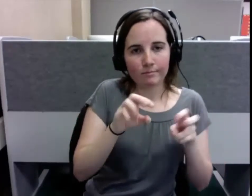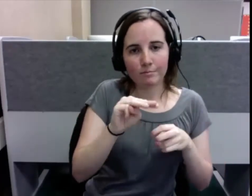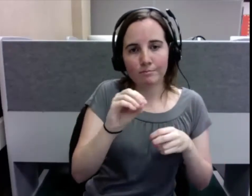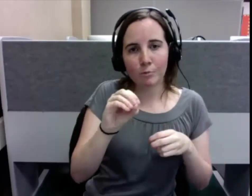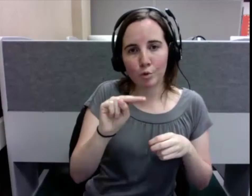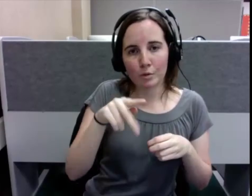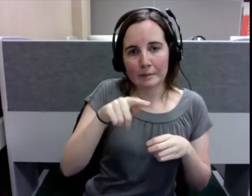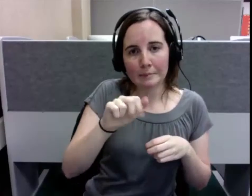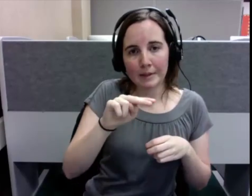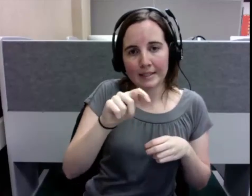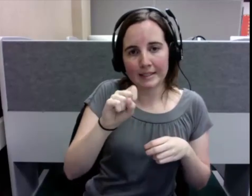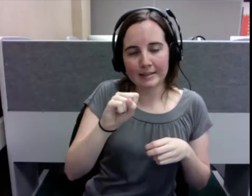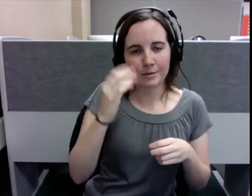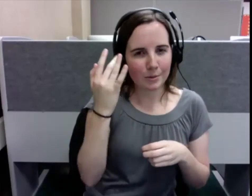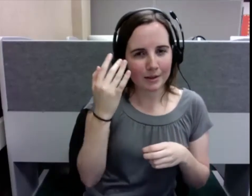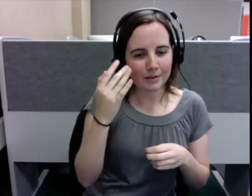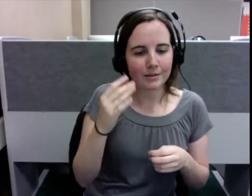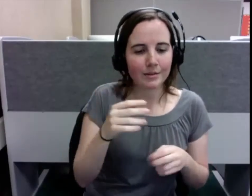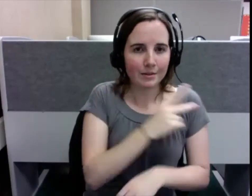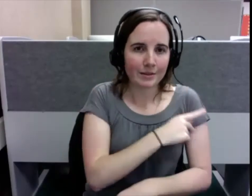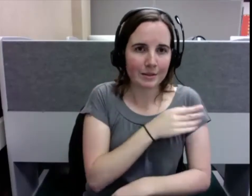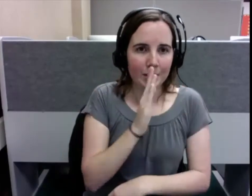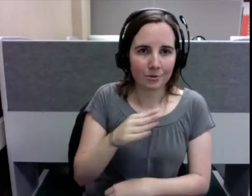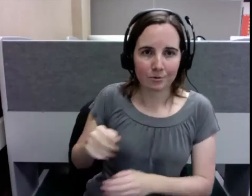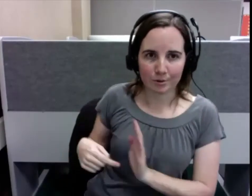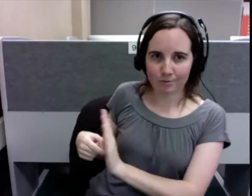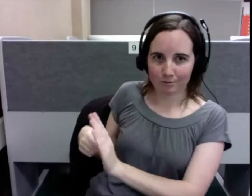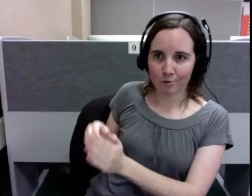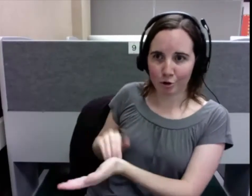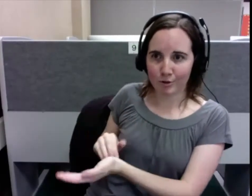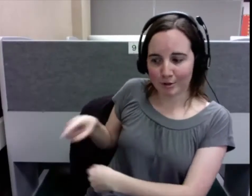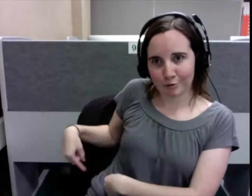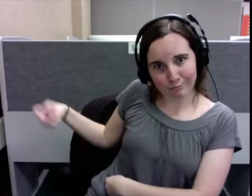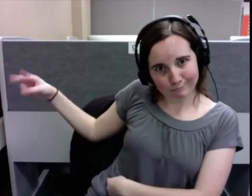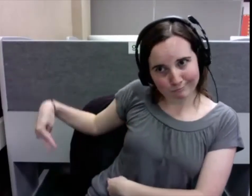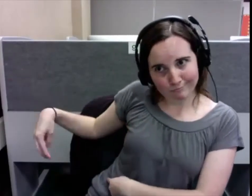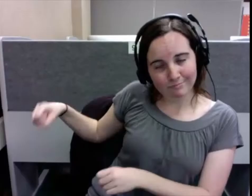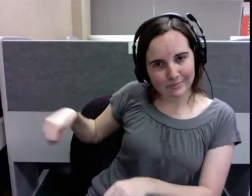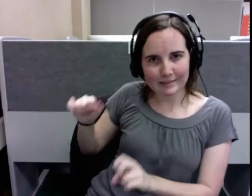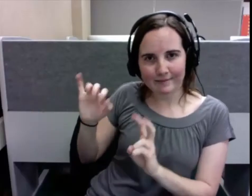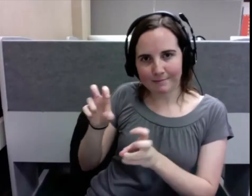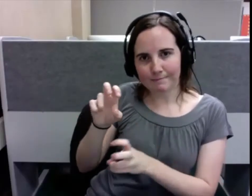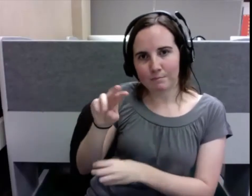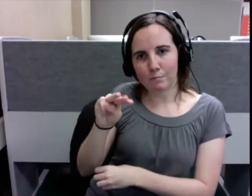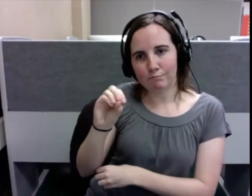is facing the physician. The patient is covered up. The nurse is on the opposite side. So it's actually